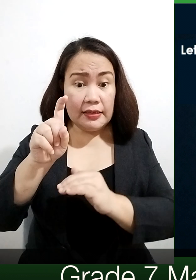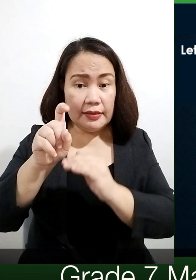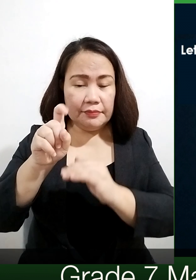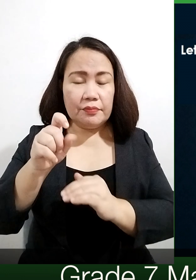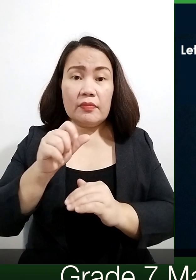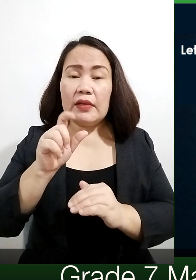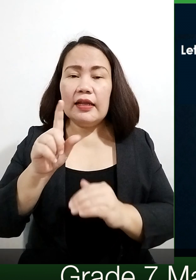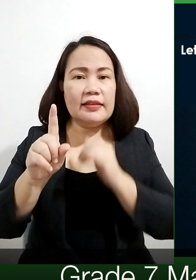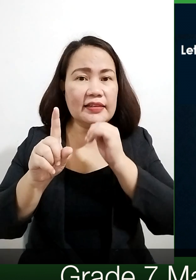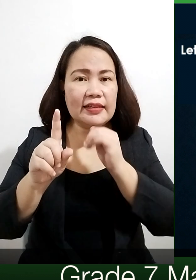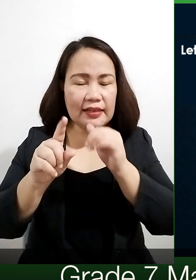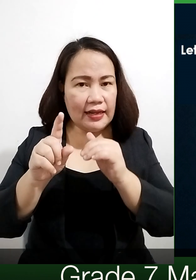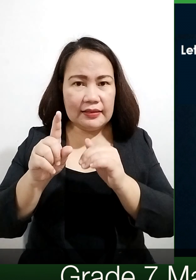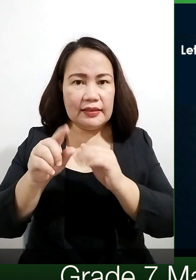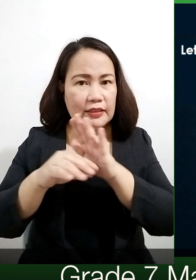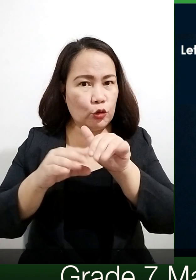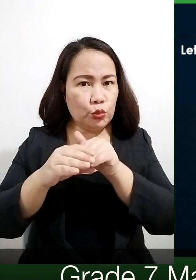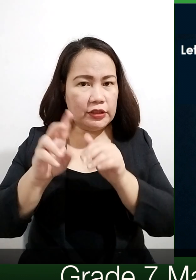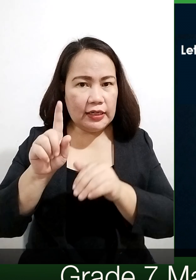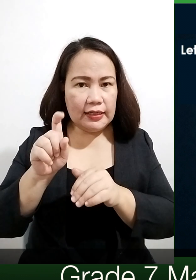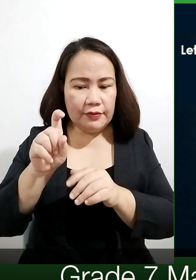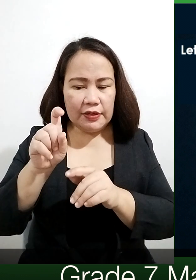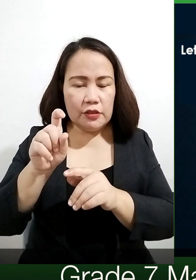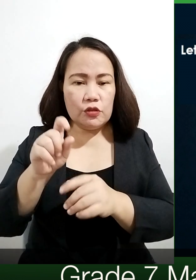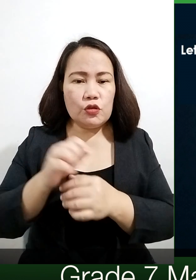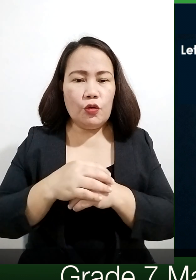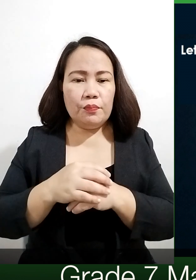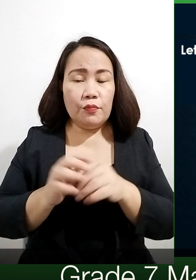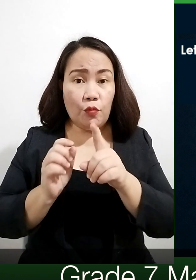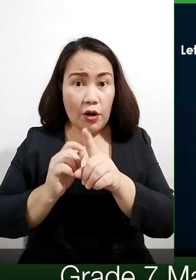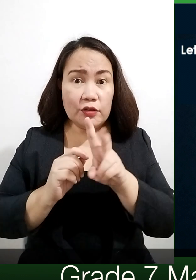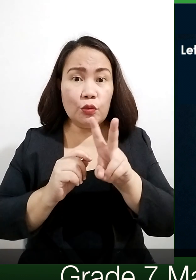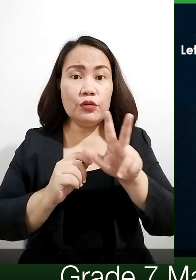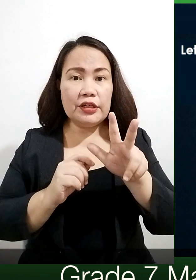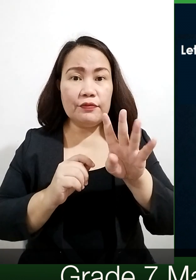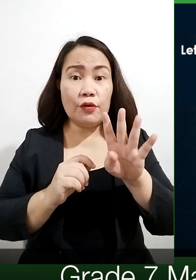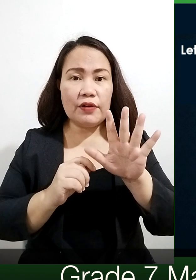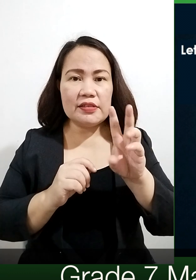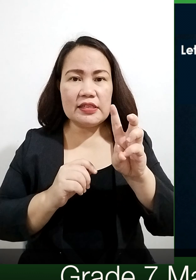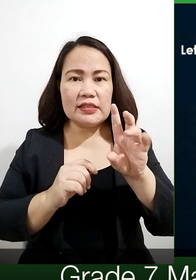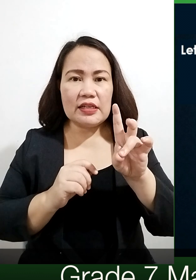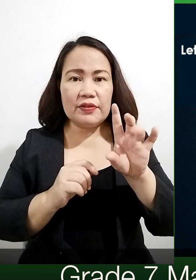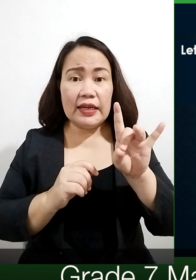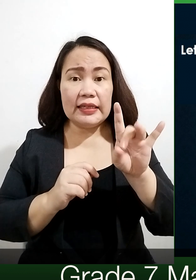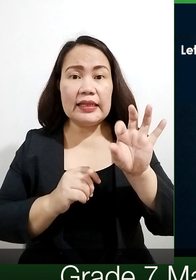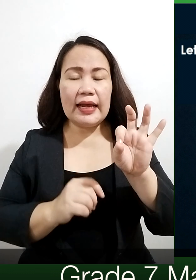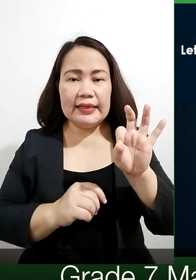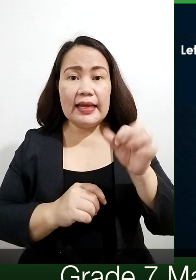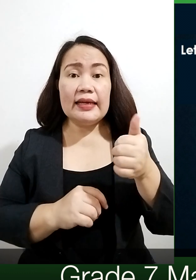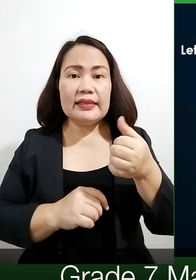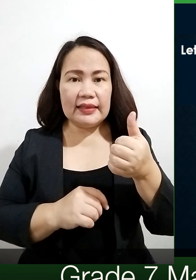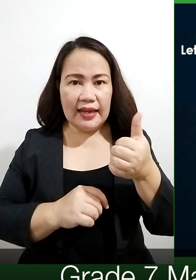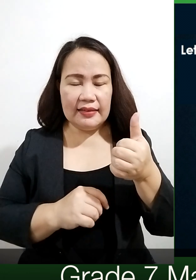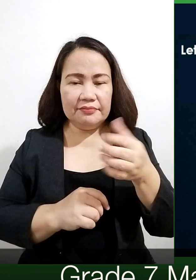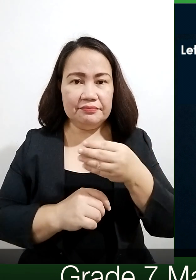so ibig sabihin, 11 is not included. So, 1, 2, 3, 4, 5, 6, 7,